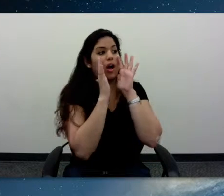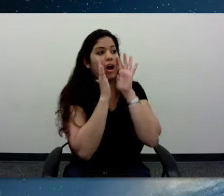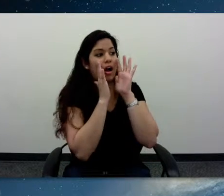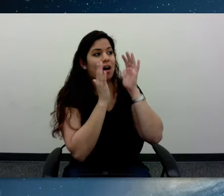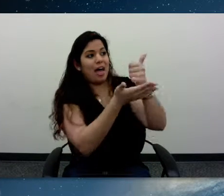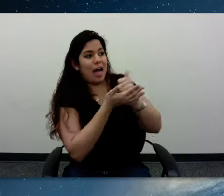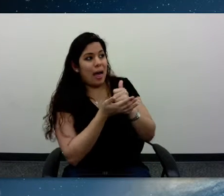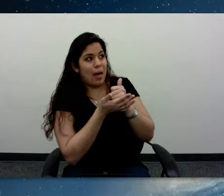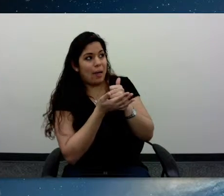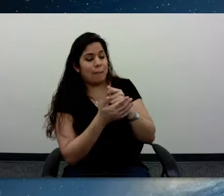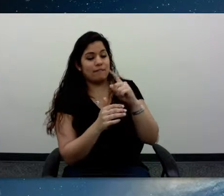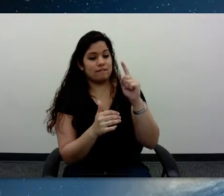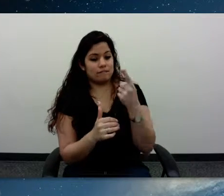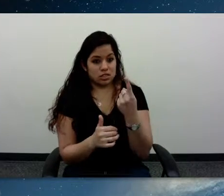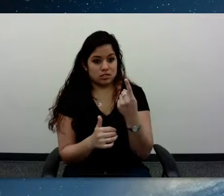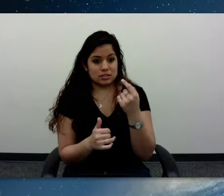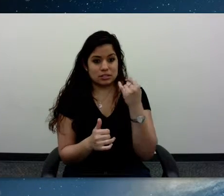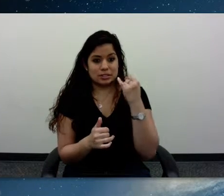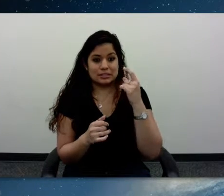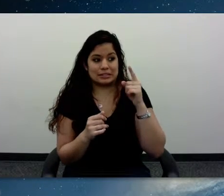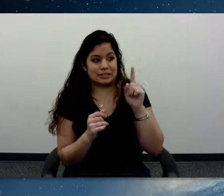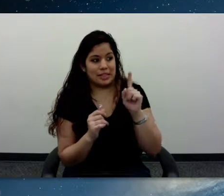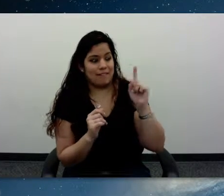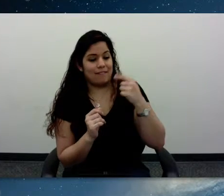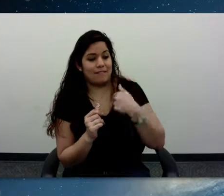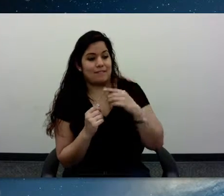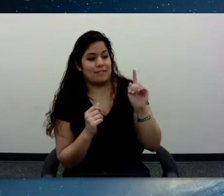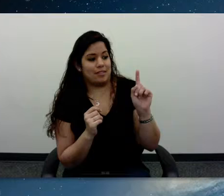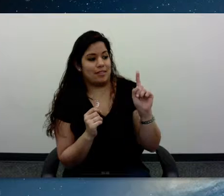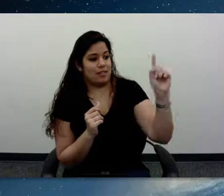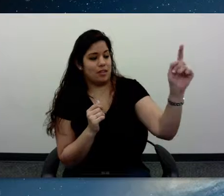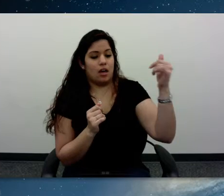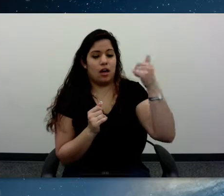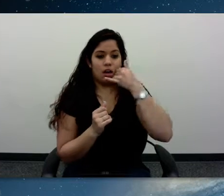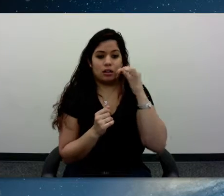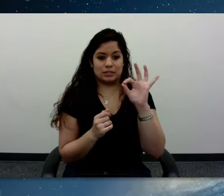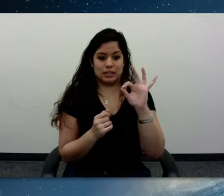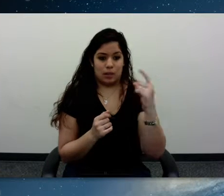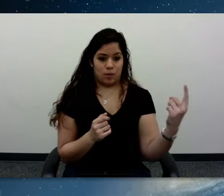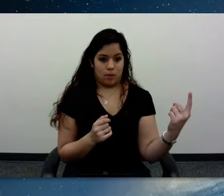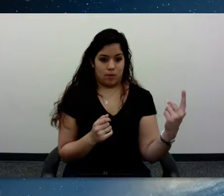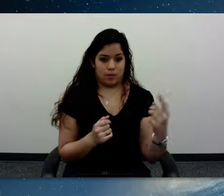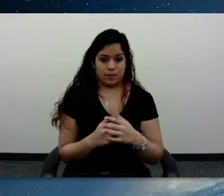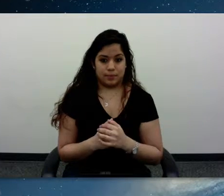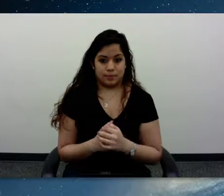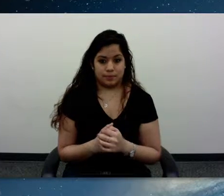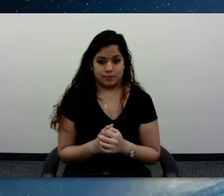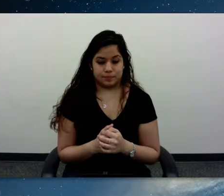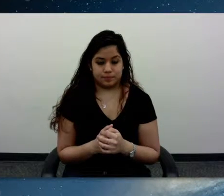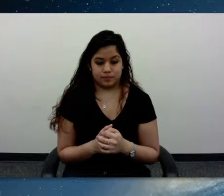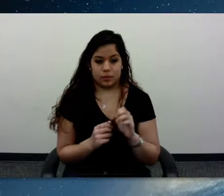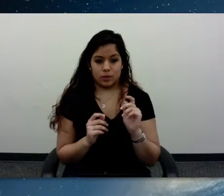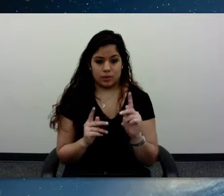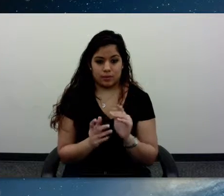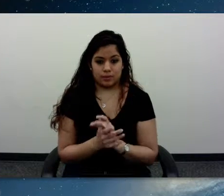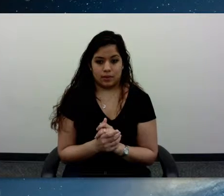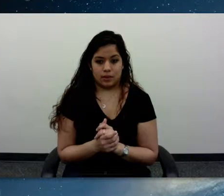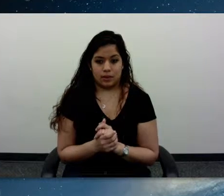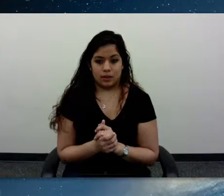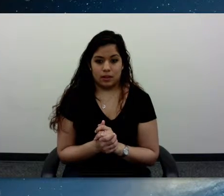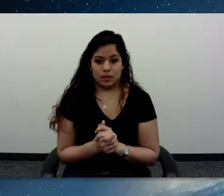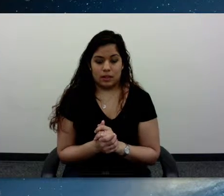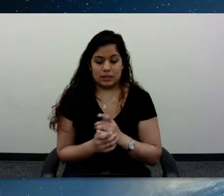them to go call 911 and get the AED. Okay, so we've established that. I've sent someone to go call 911, get me an